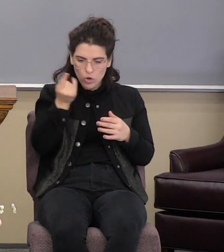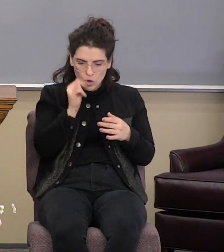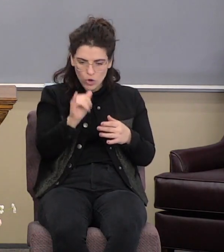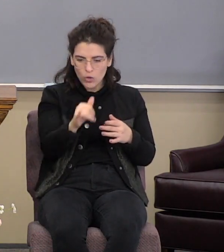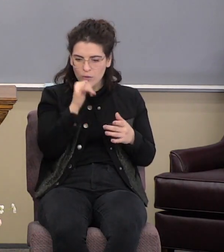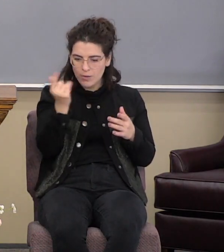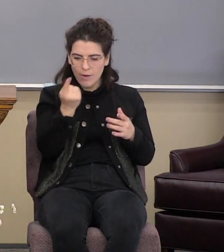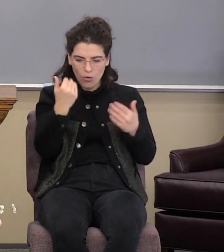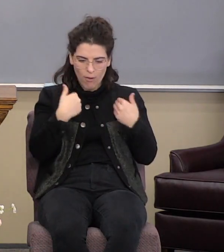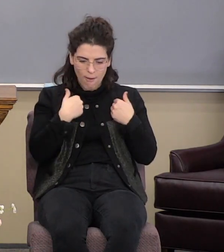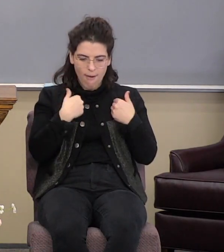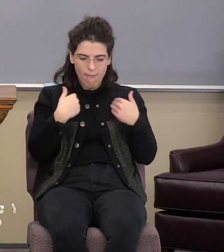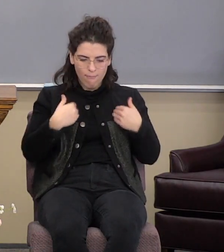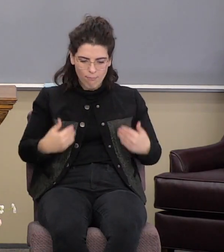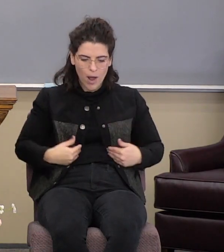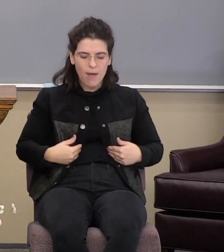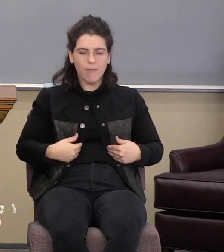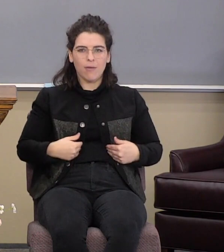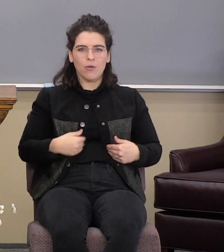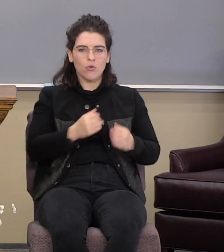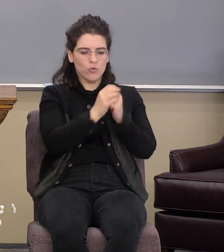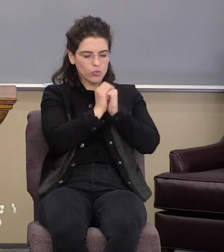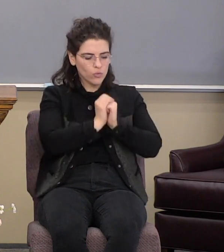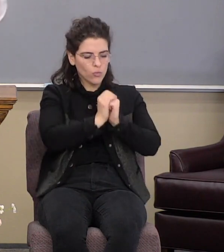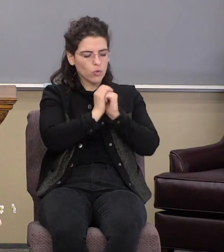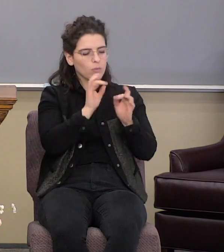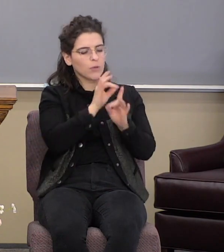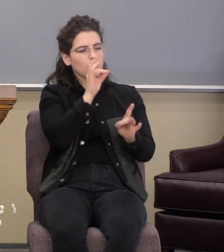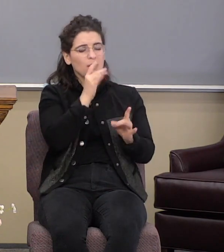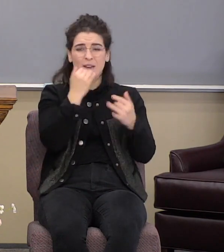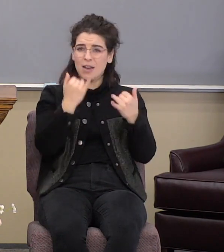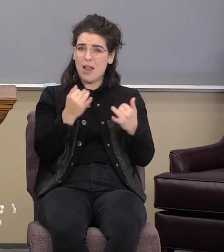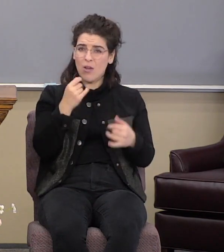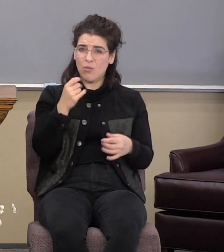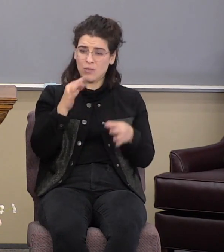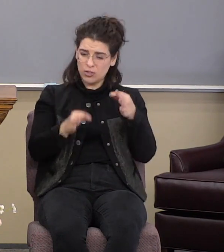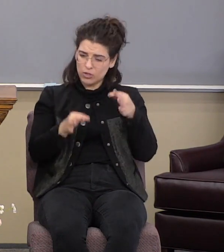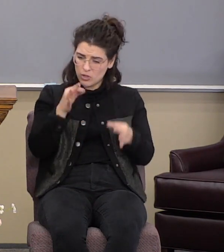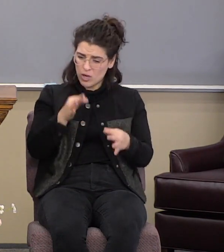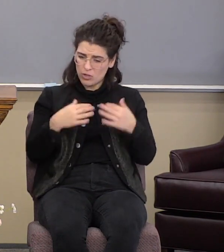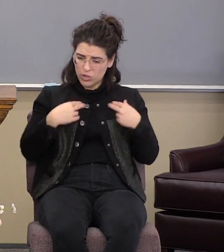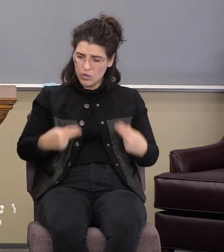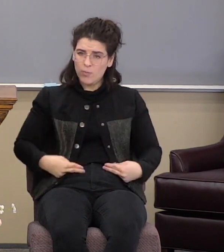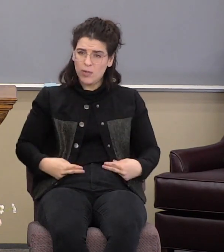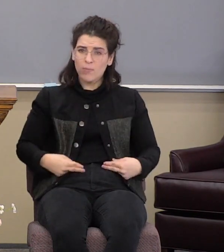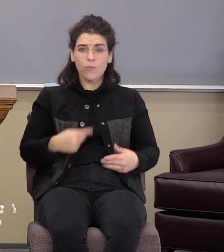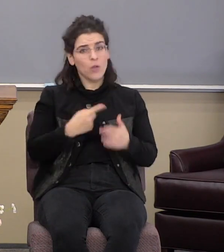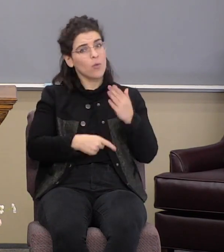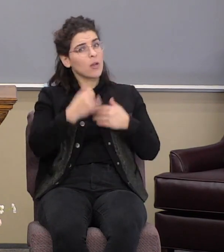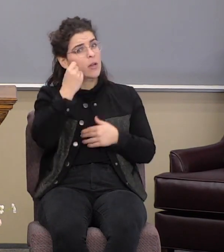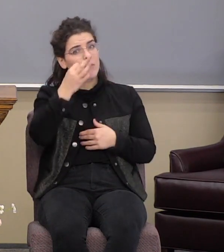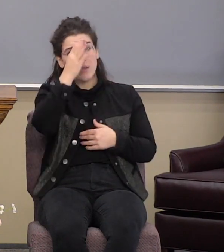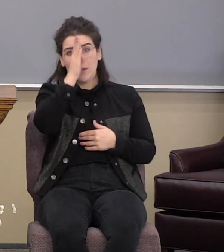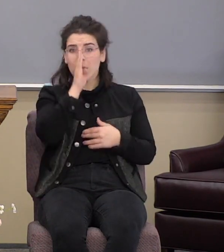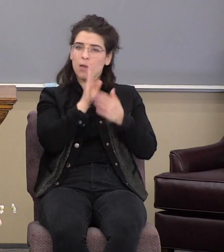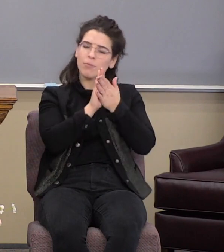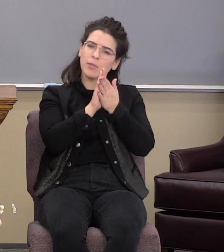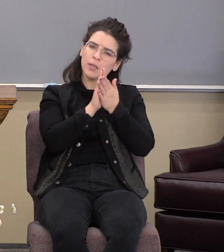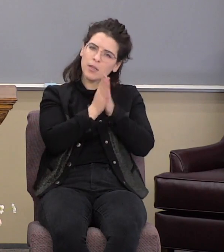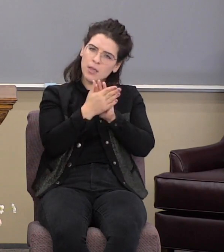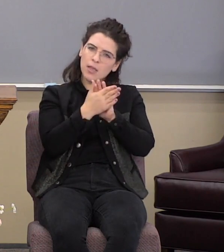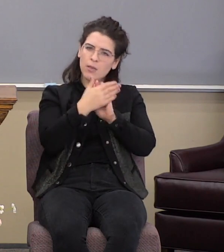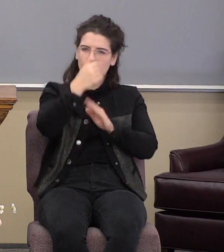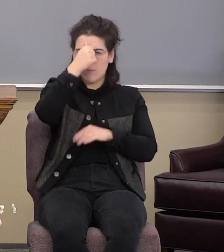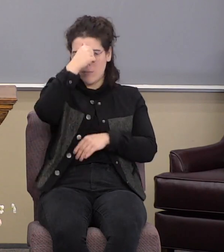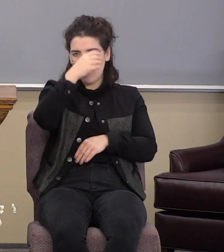God who's worshipped in spirit, and now he's going to judge a human being? What if God becomes a